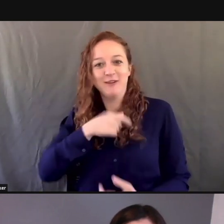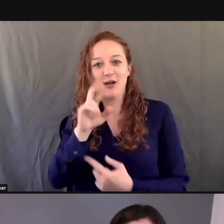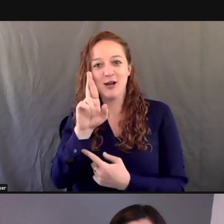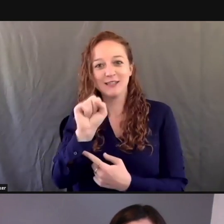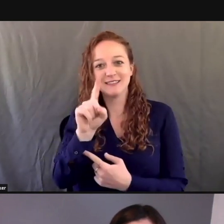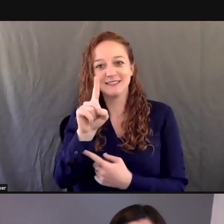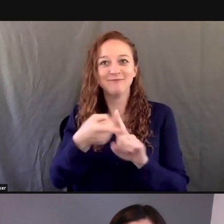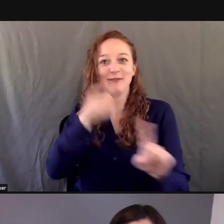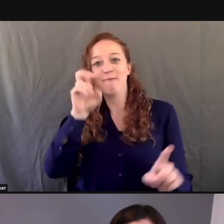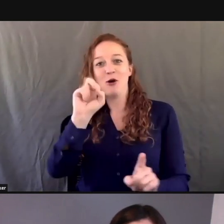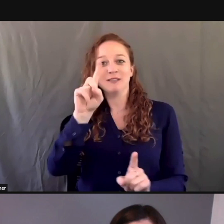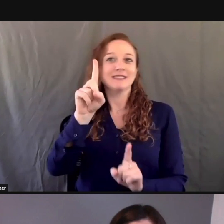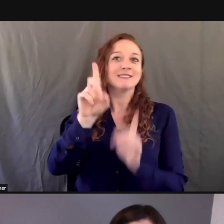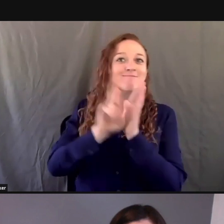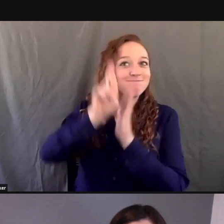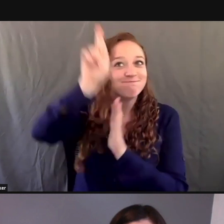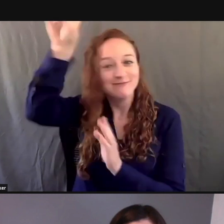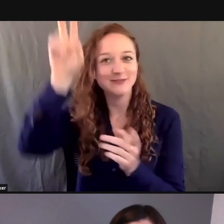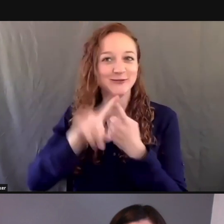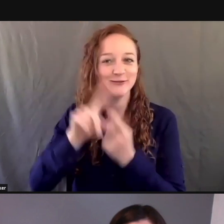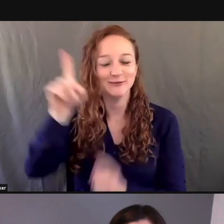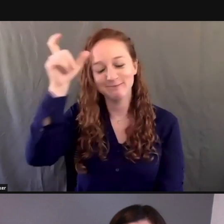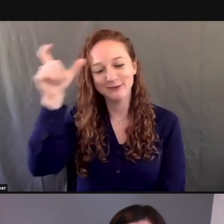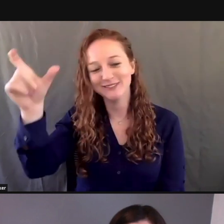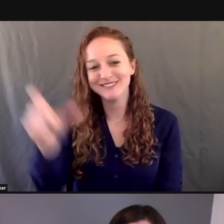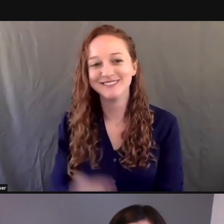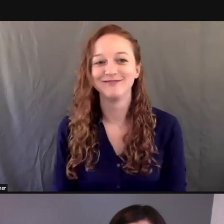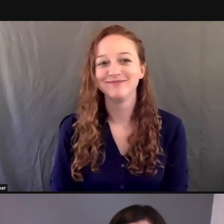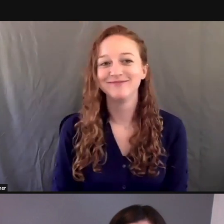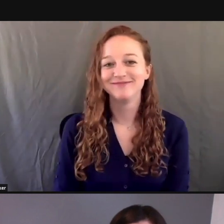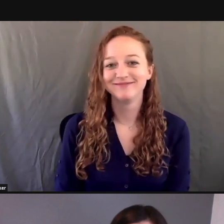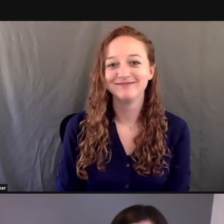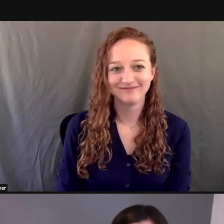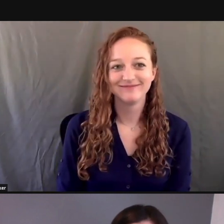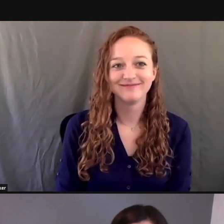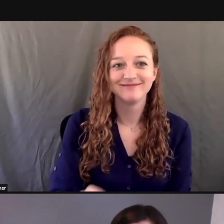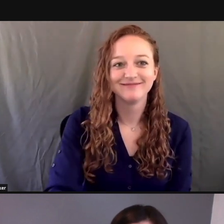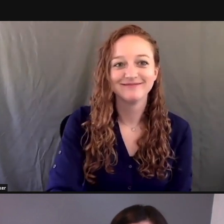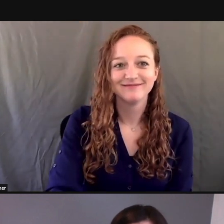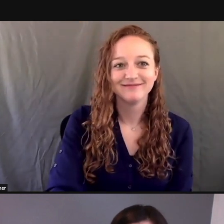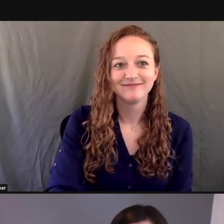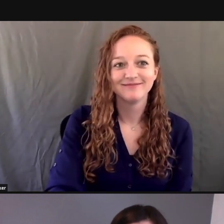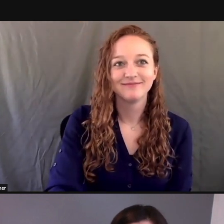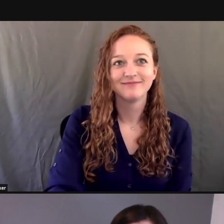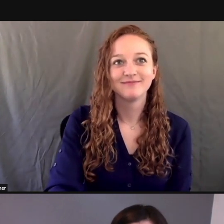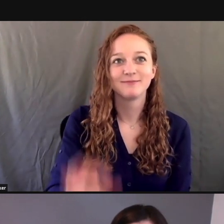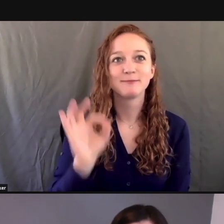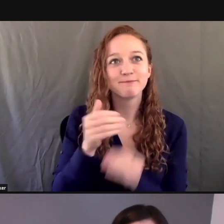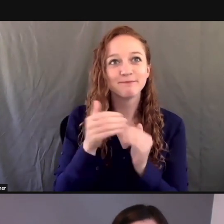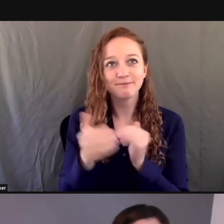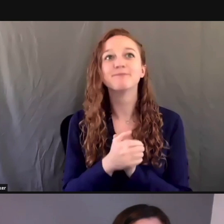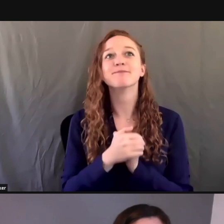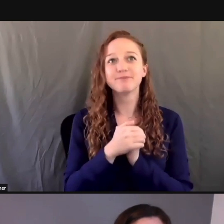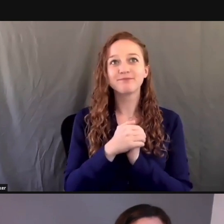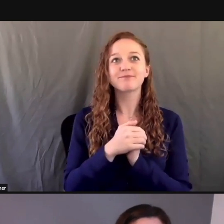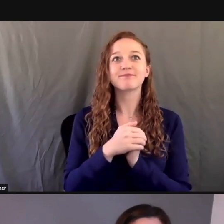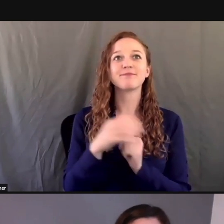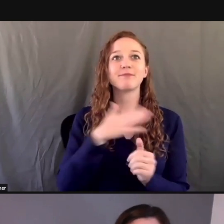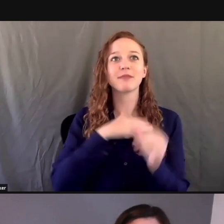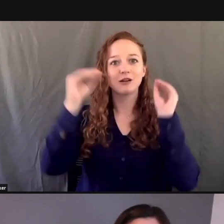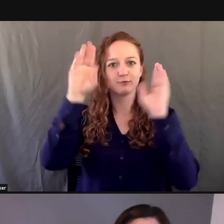don't speak or use English. I went to the deaf school in Rochester, K through 12.